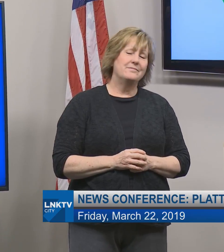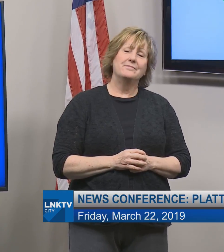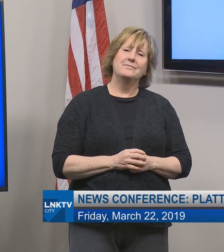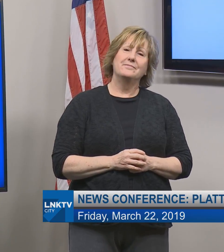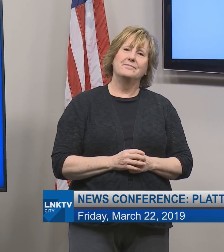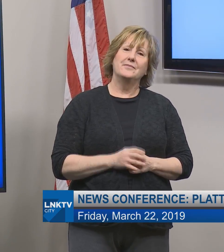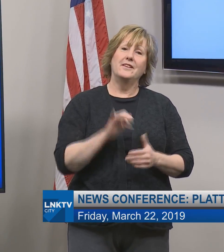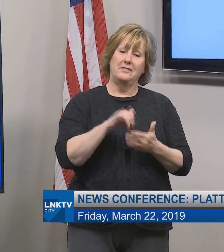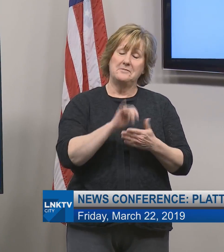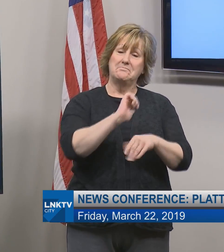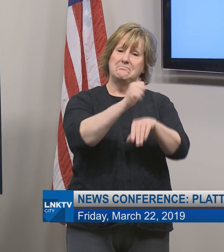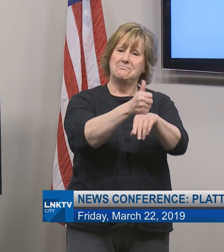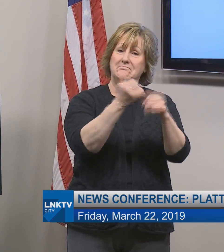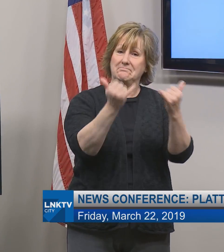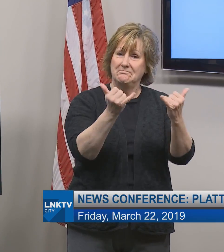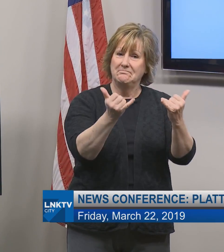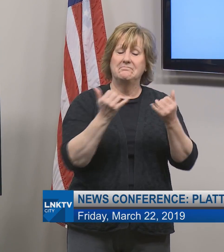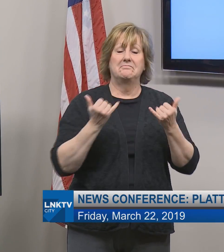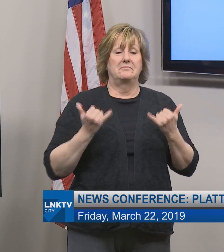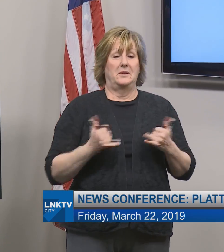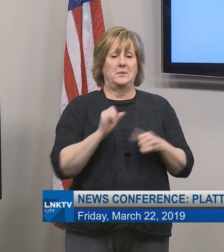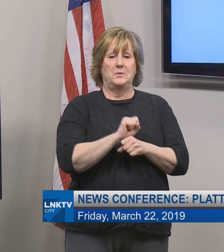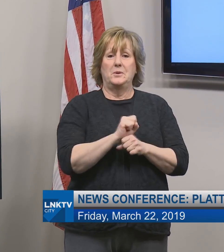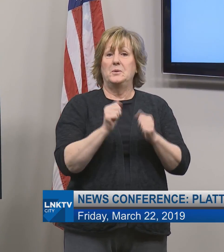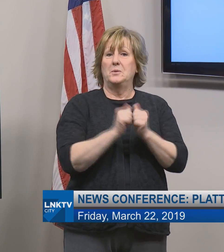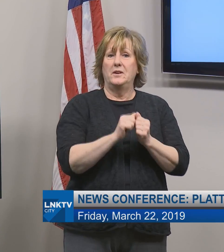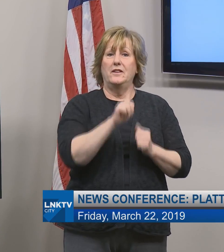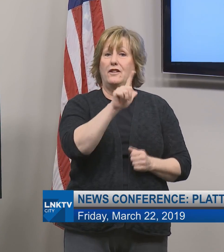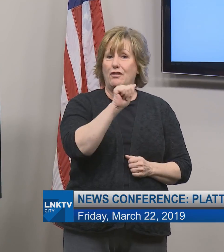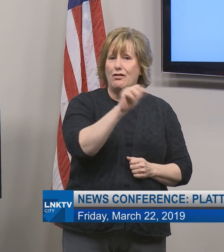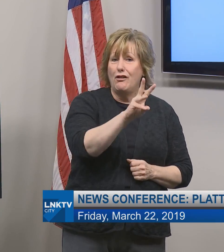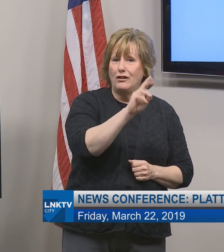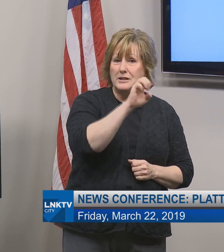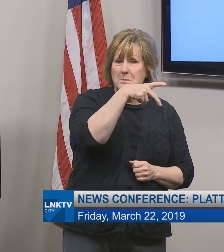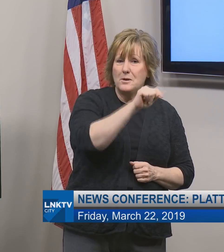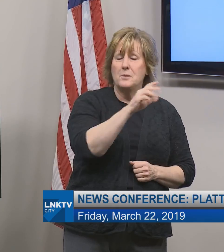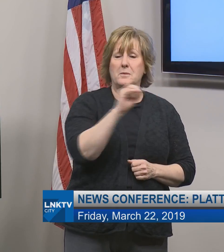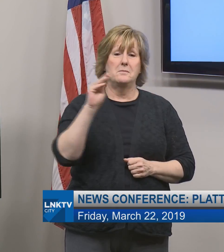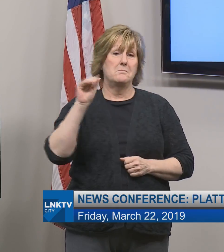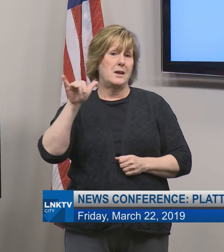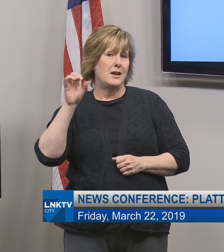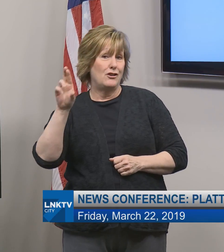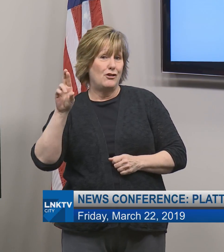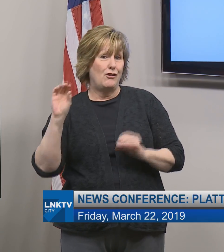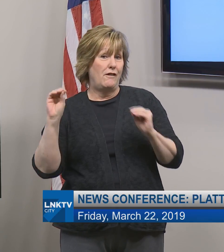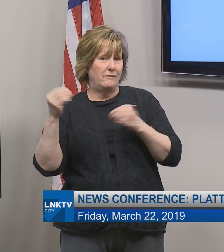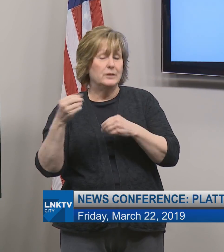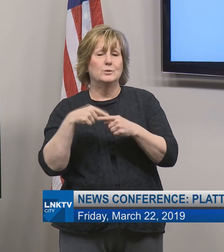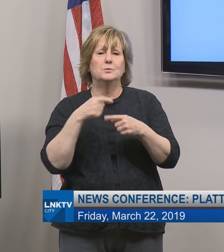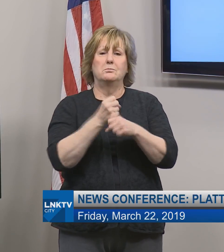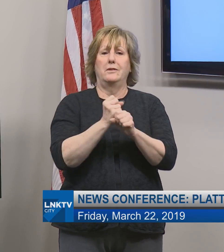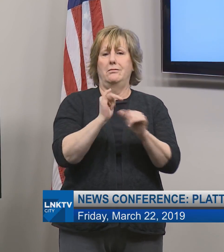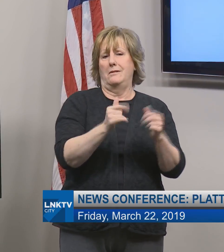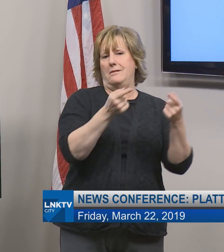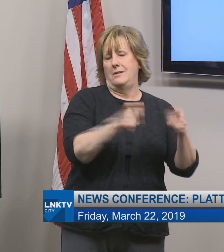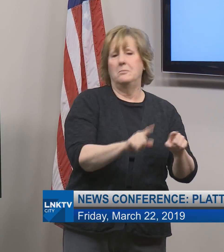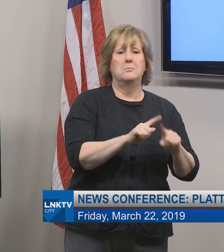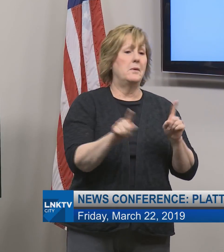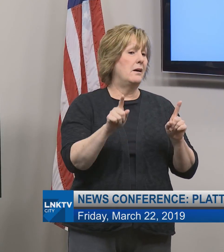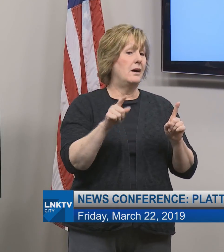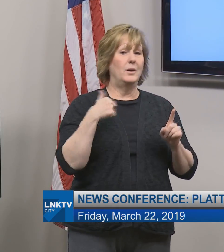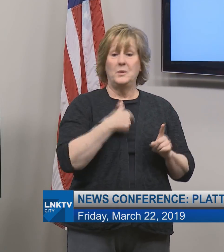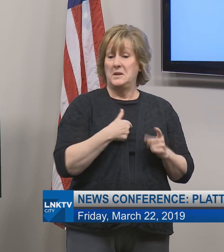So that's in play, and we're currently working with the law department and the mayor's office to make that happen. But as far